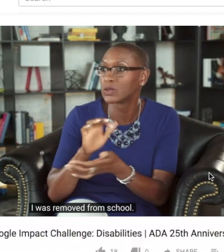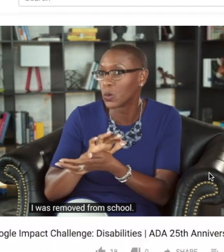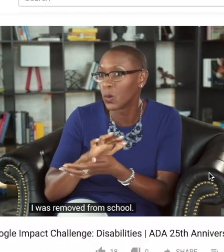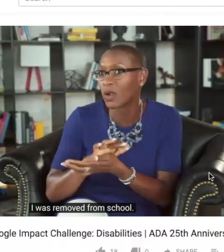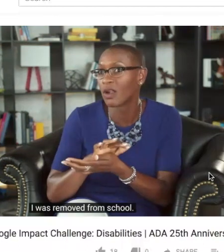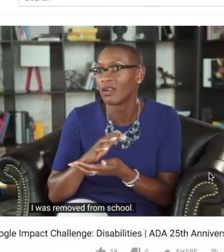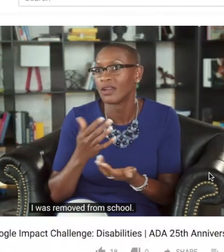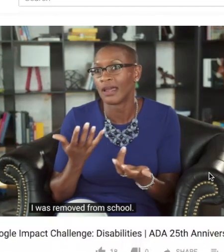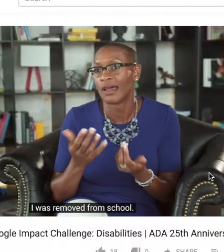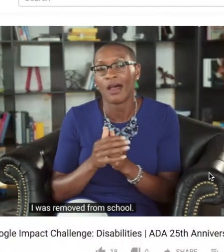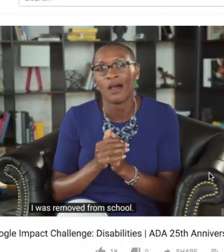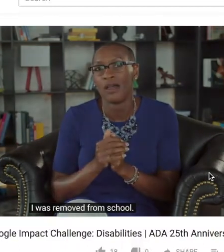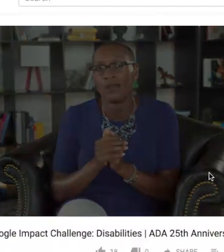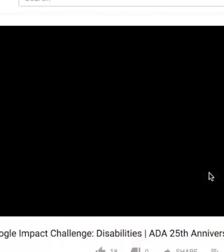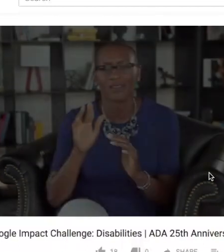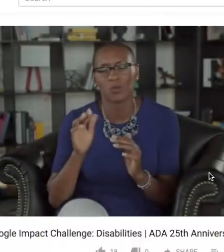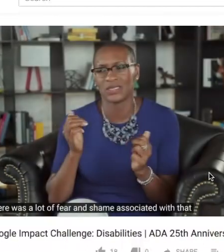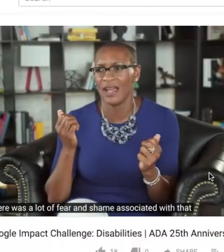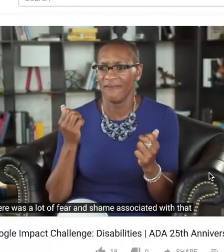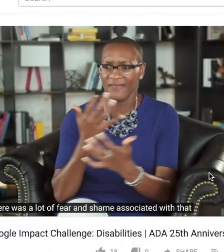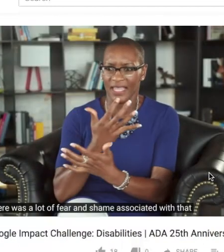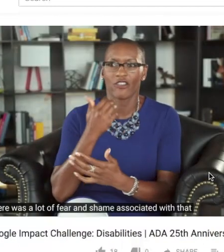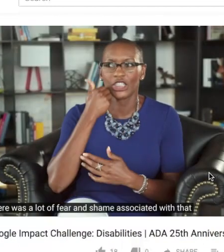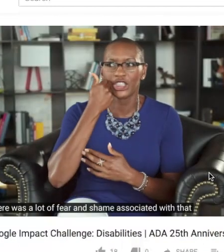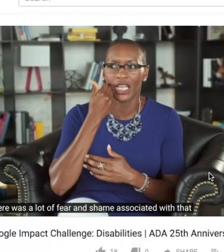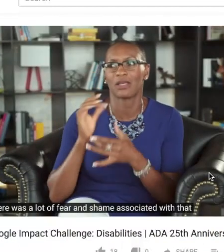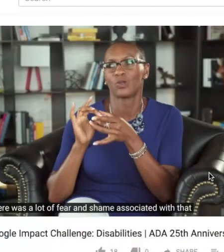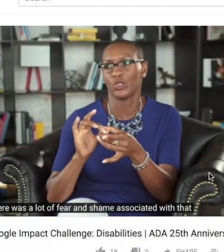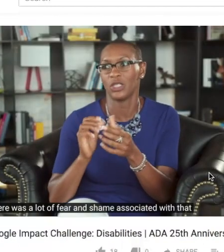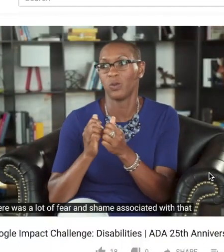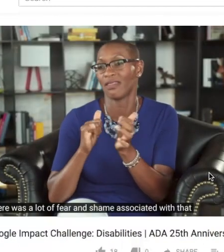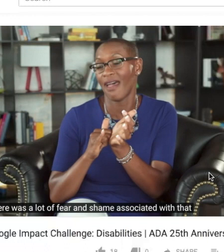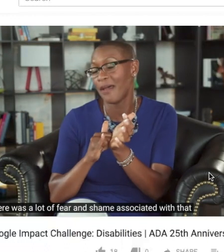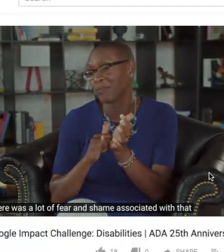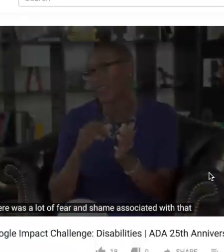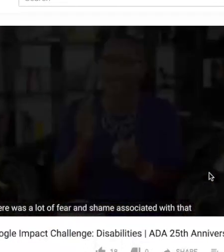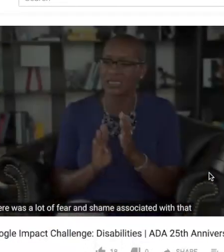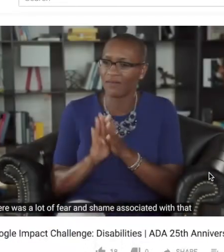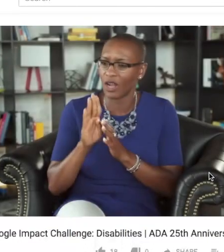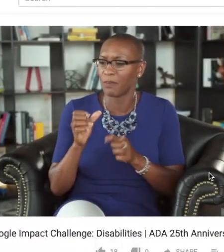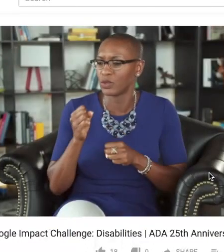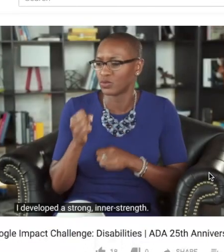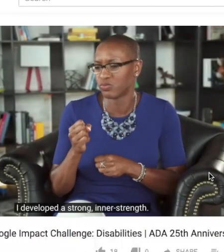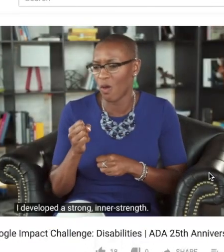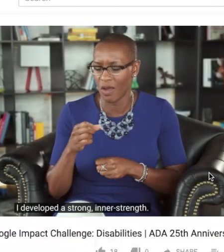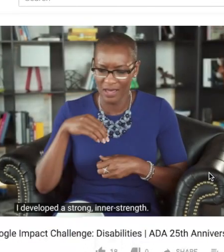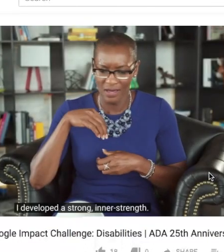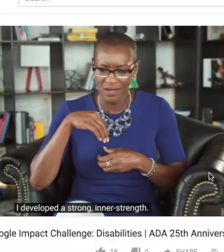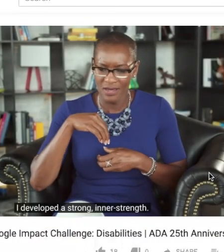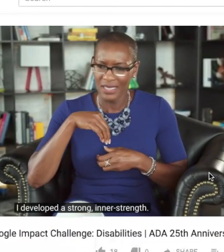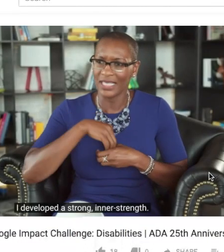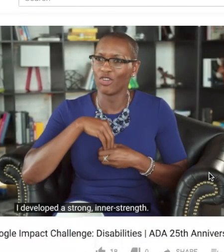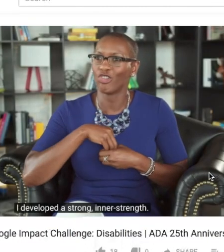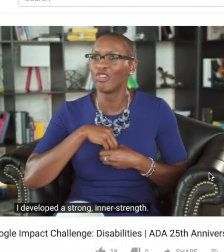I was removed from school. And there was a lot of fear and shame associated with that. I